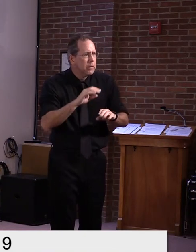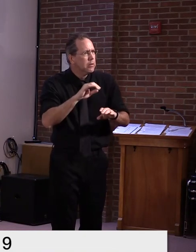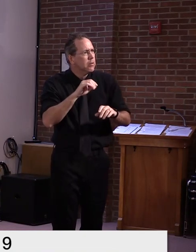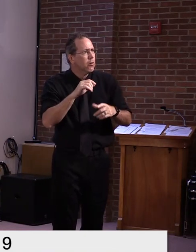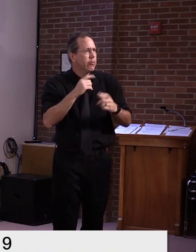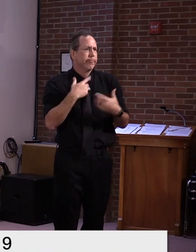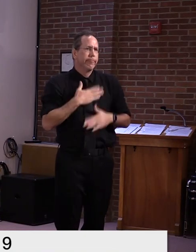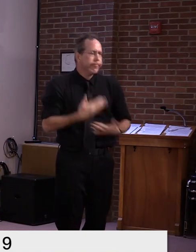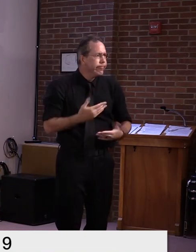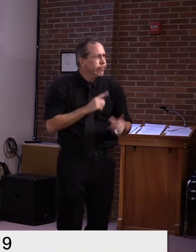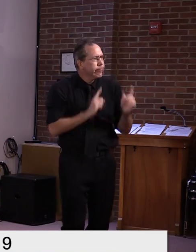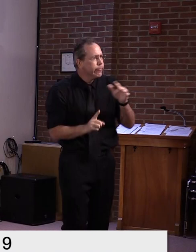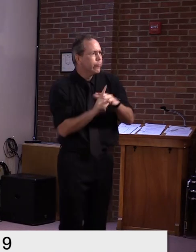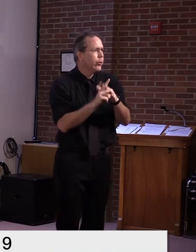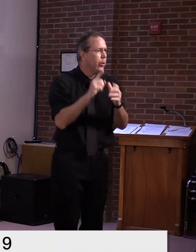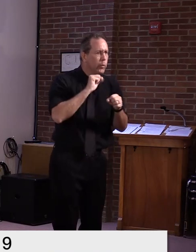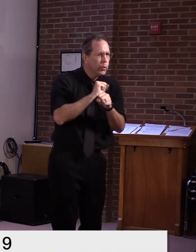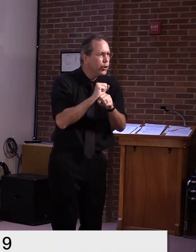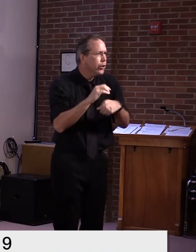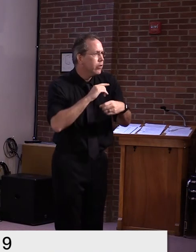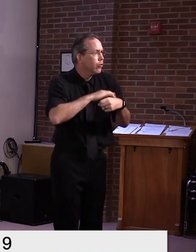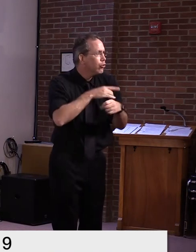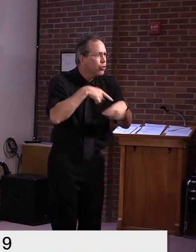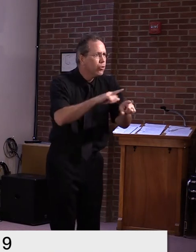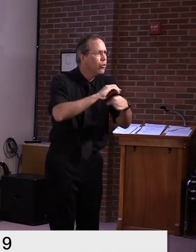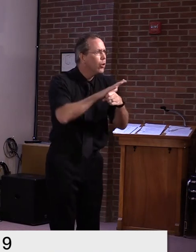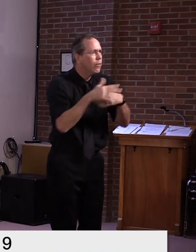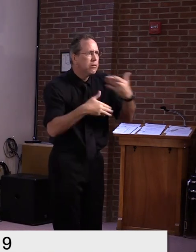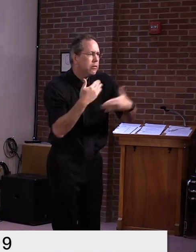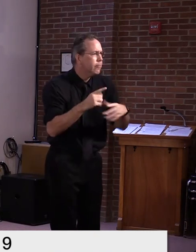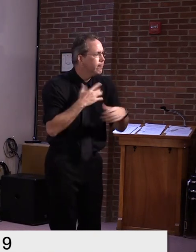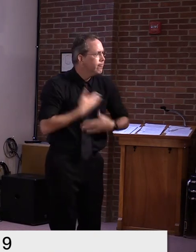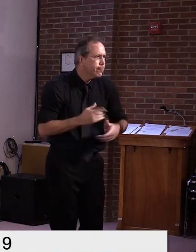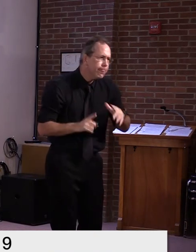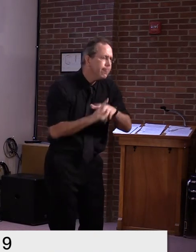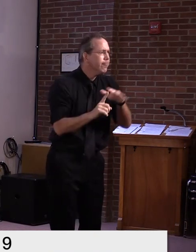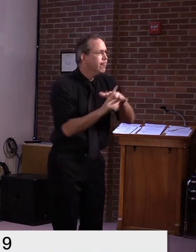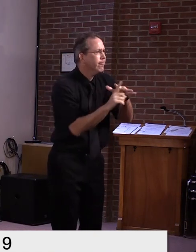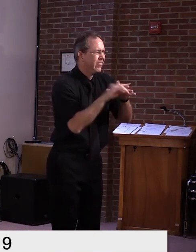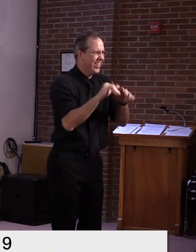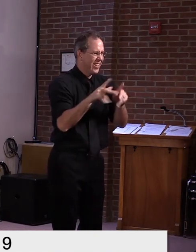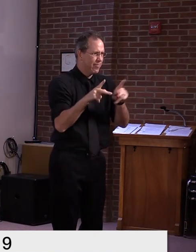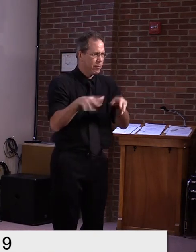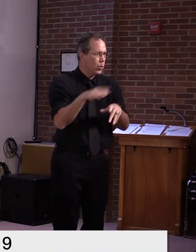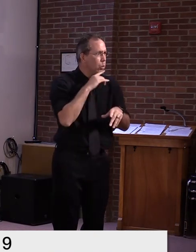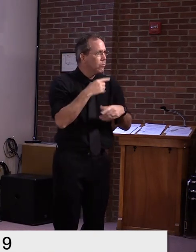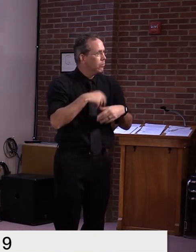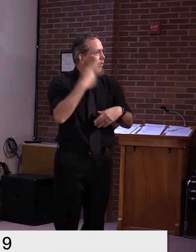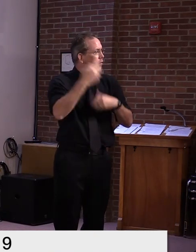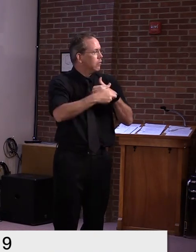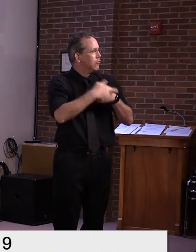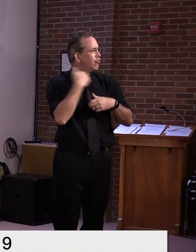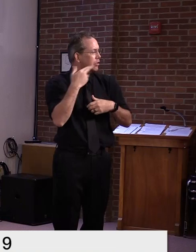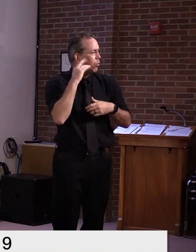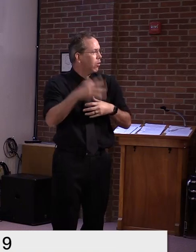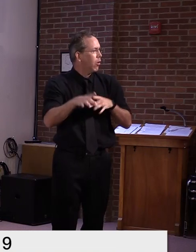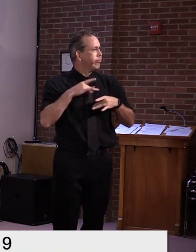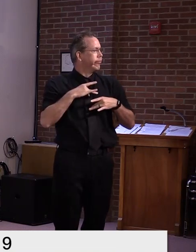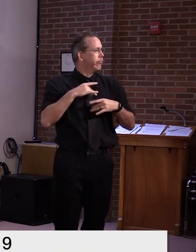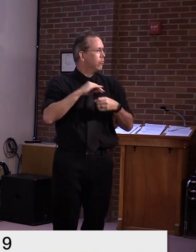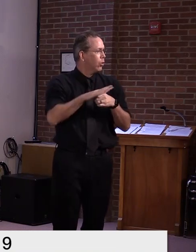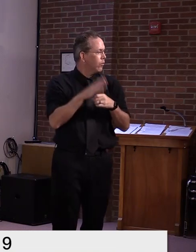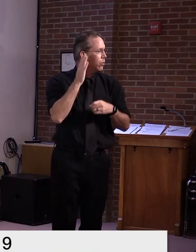COVID-19 during the public health emergency during the eligible time period of March